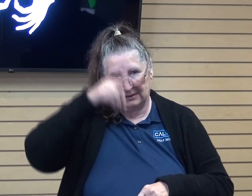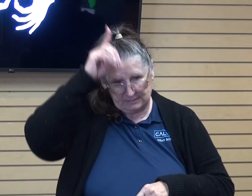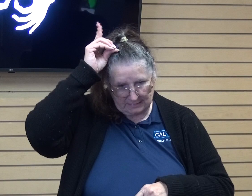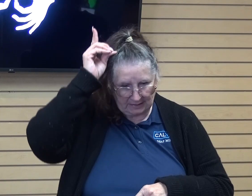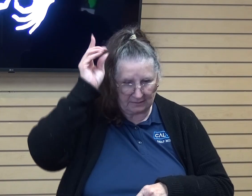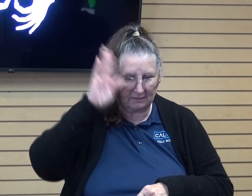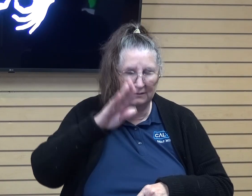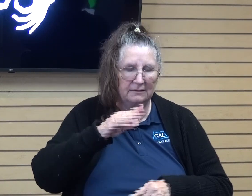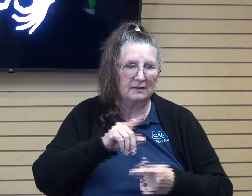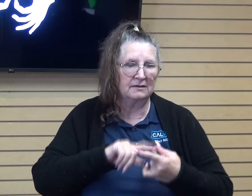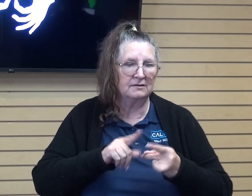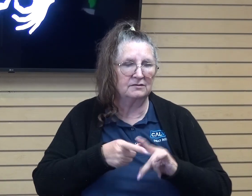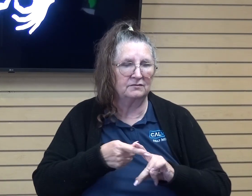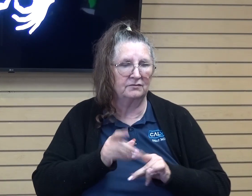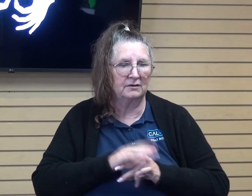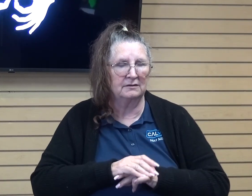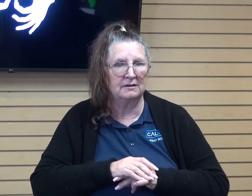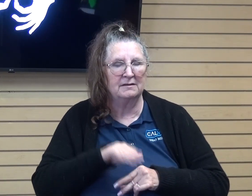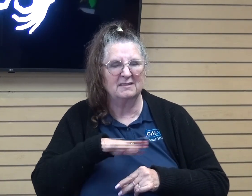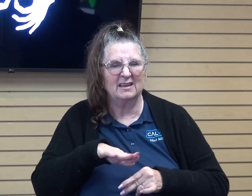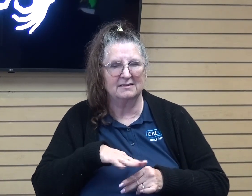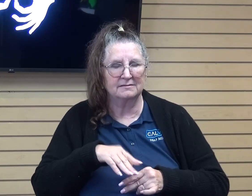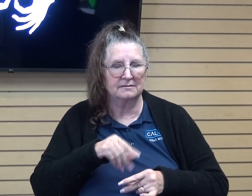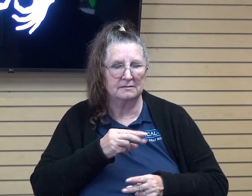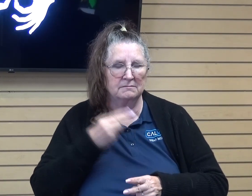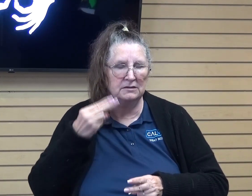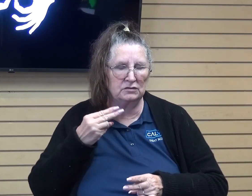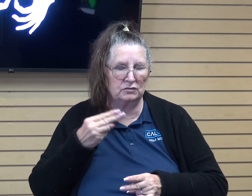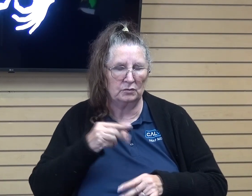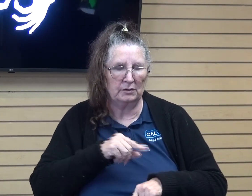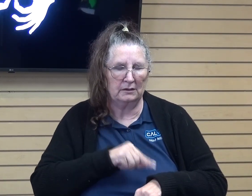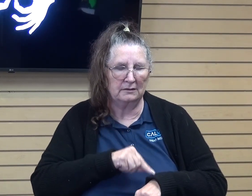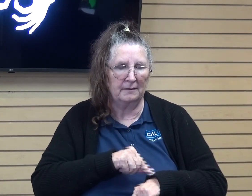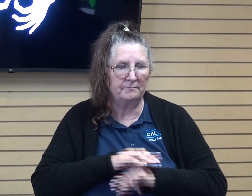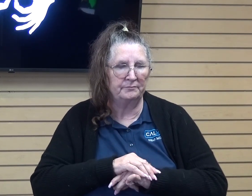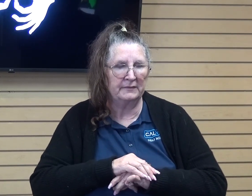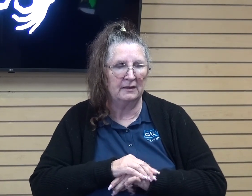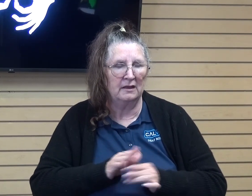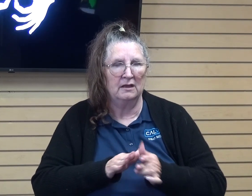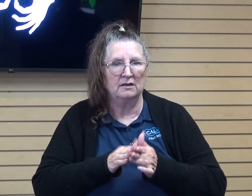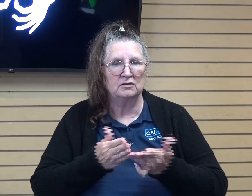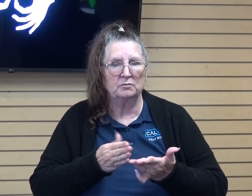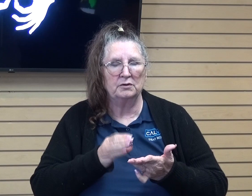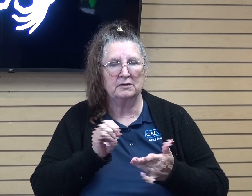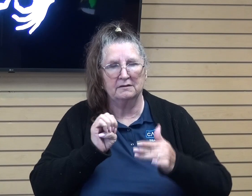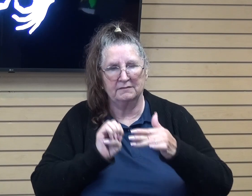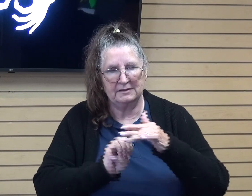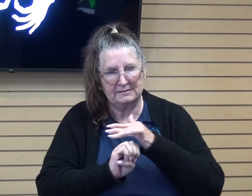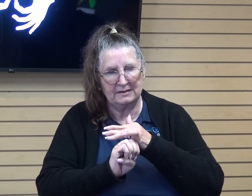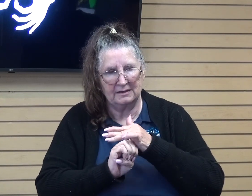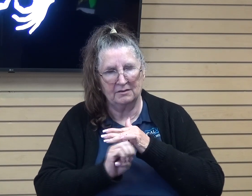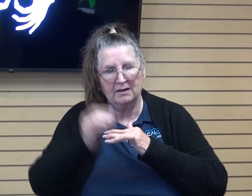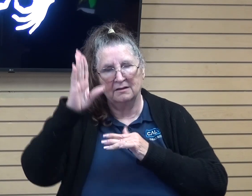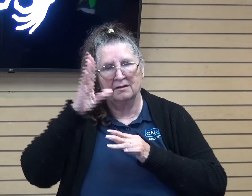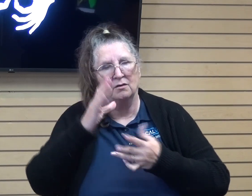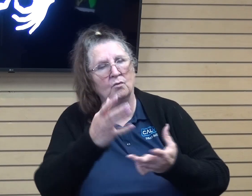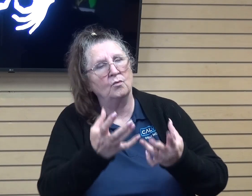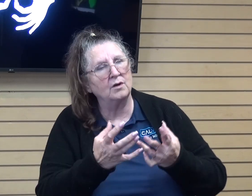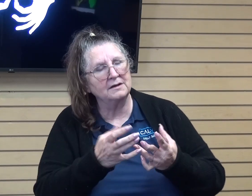some of where this is in history. And the whole book of Ezekiel is just God yearning for his people back.